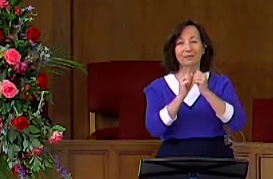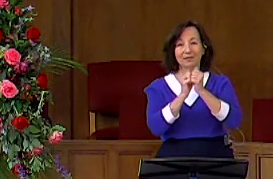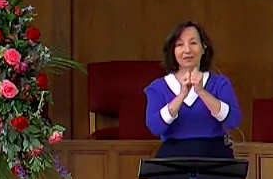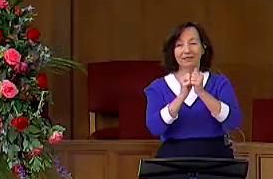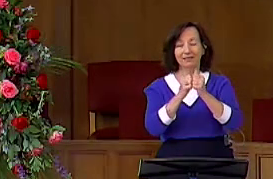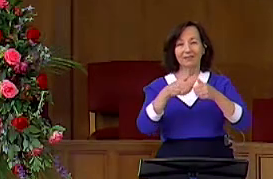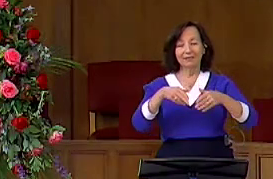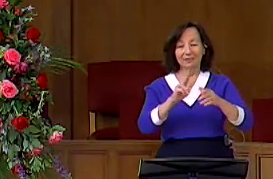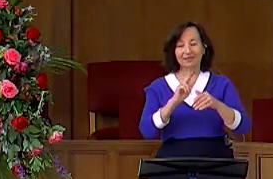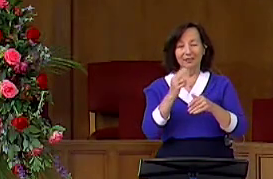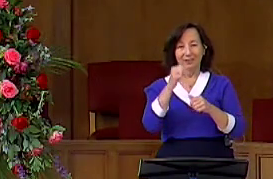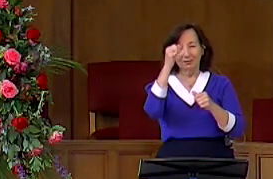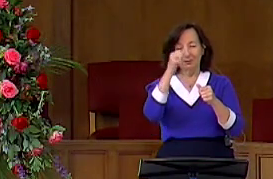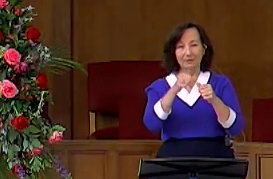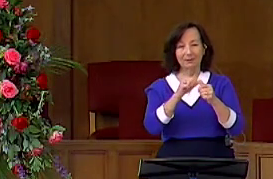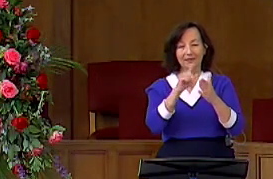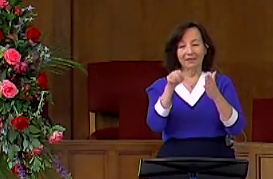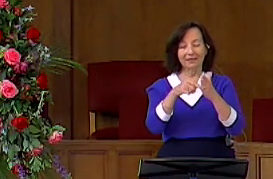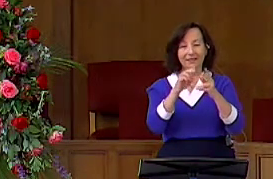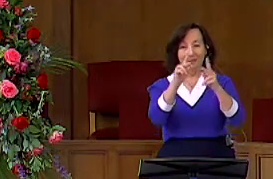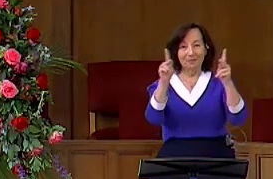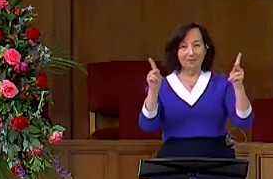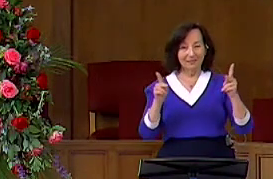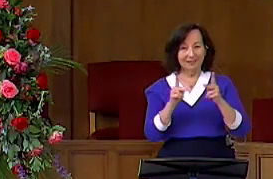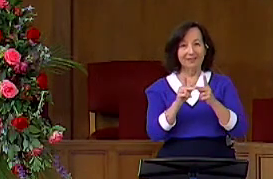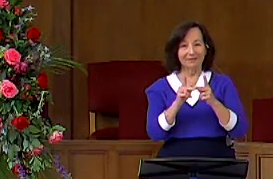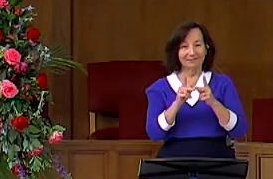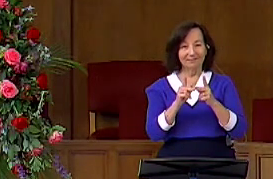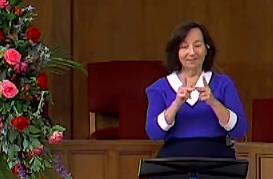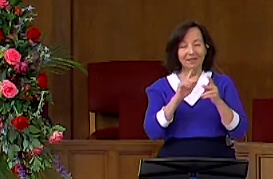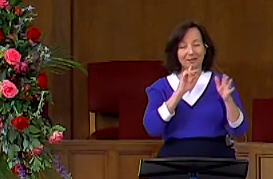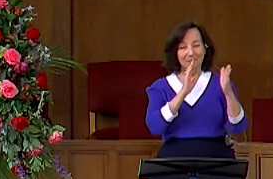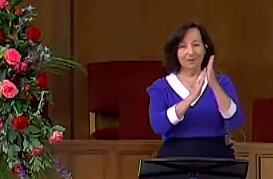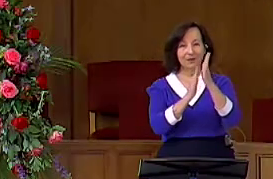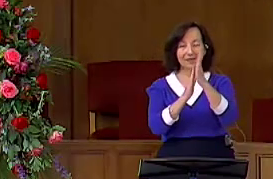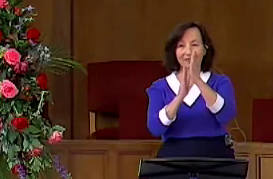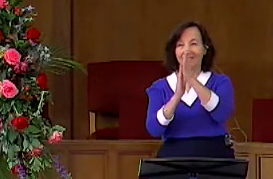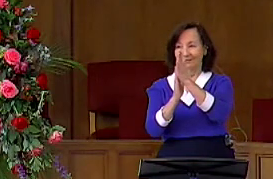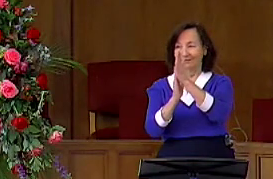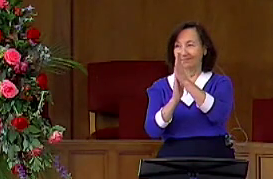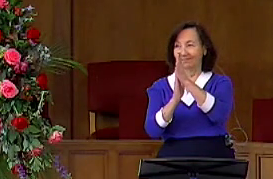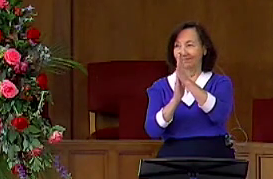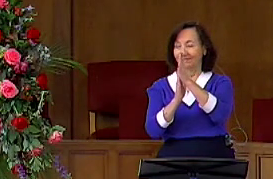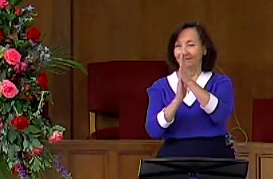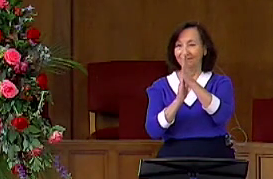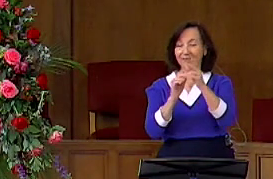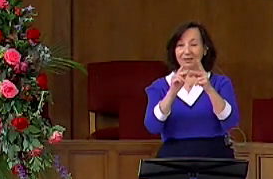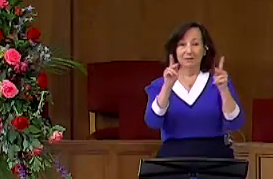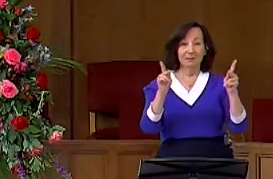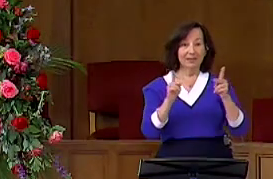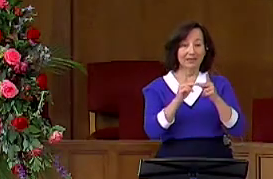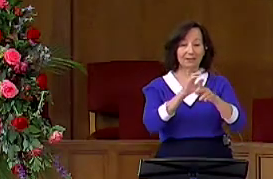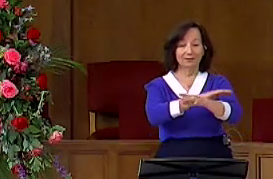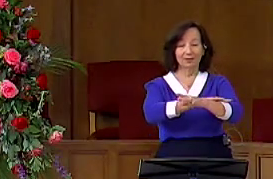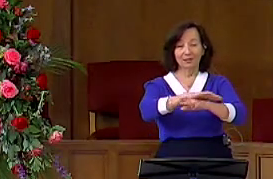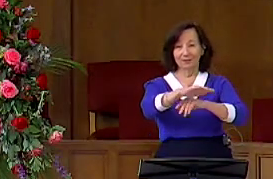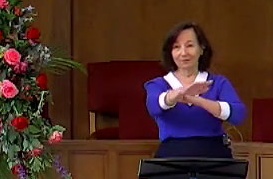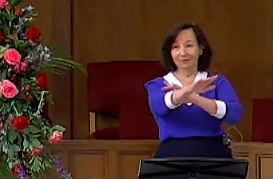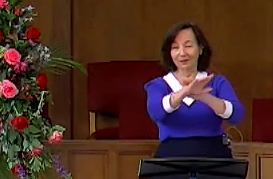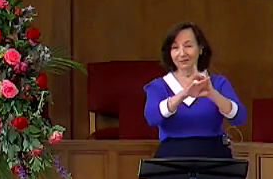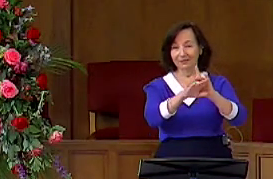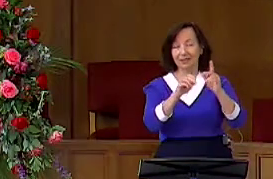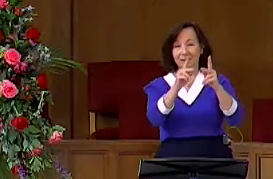remember that in this place is a place of praise, is a place of comfort, is